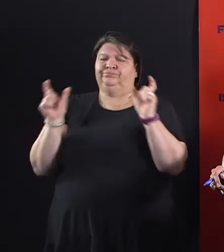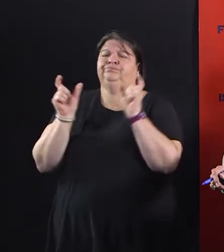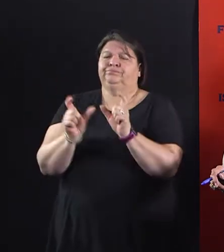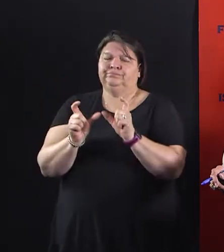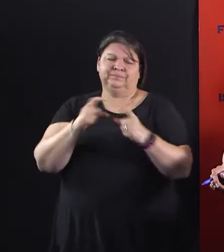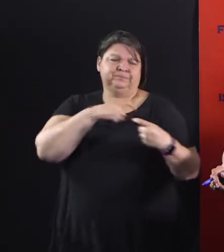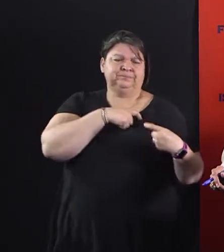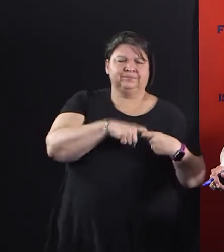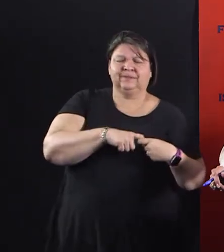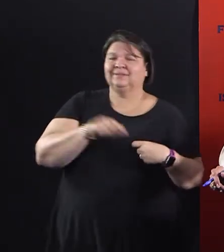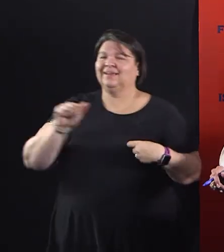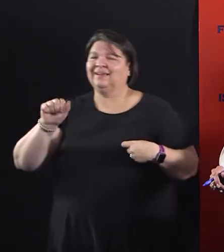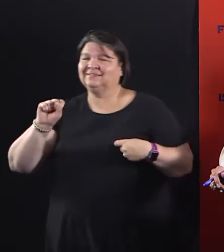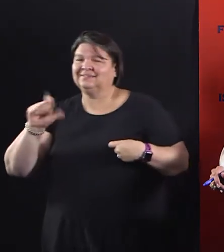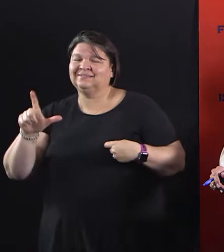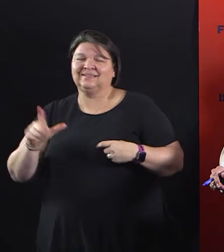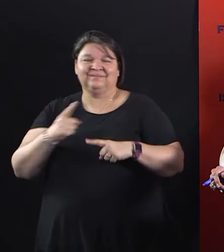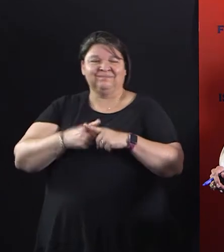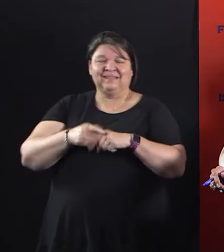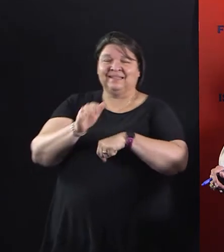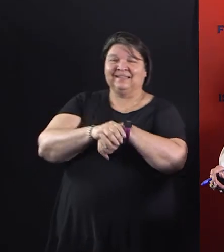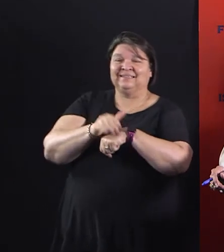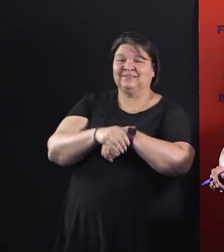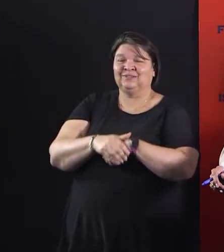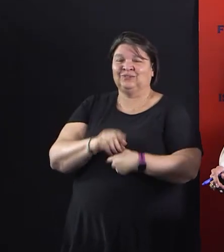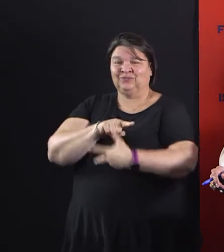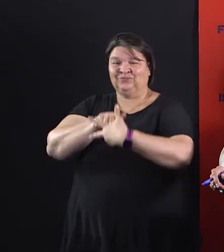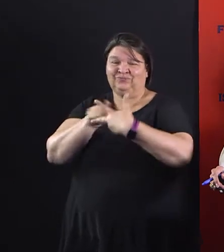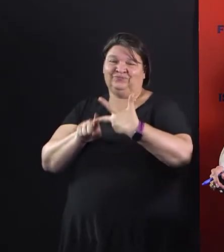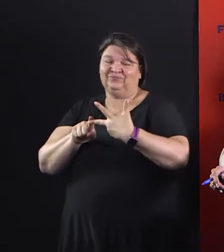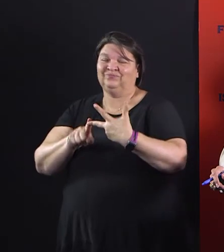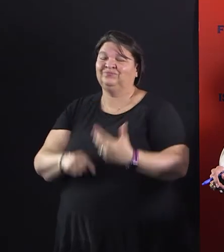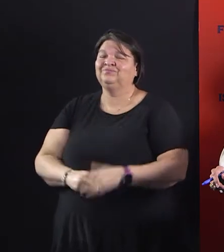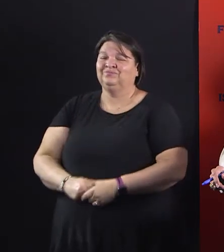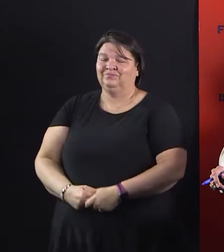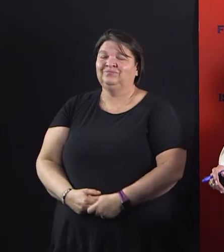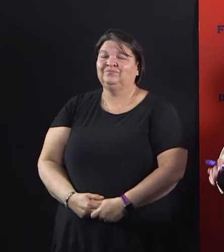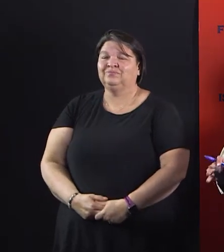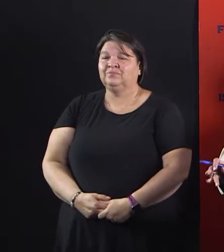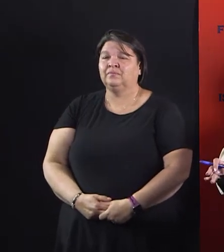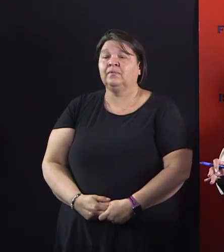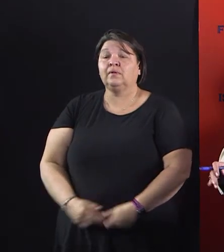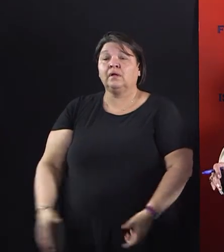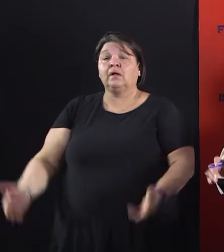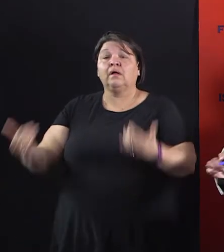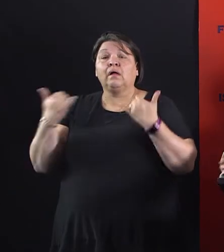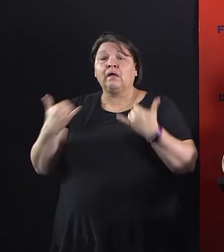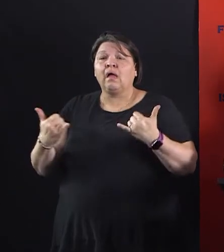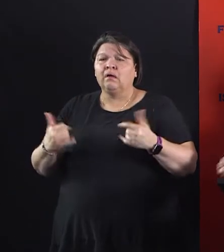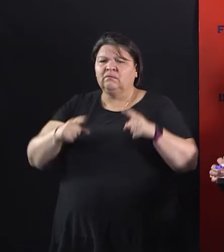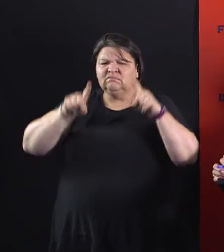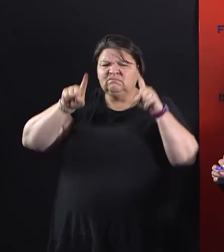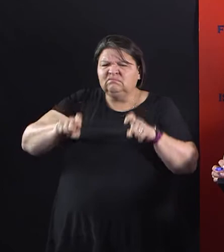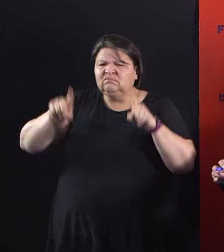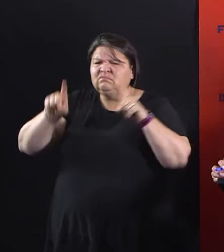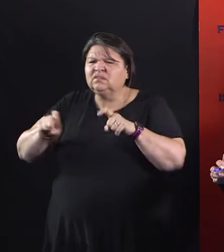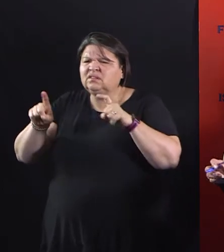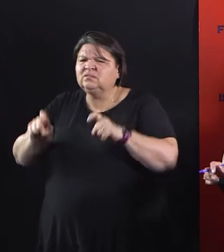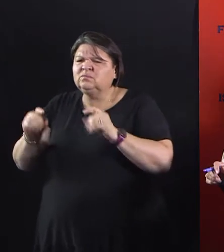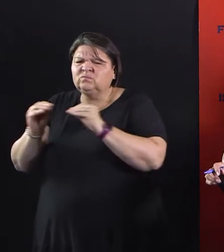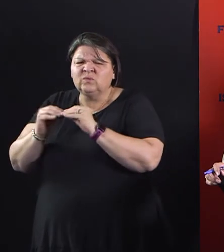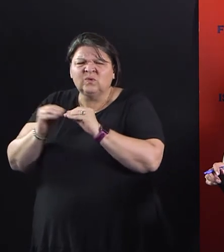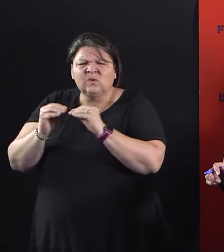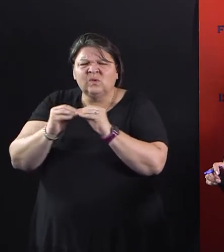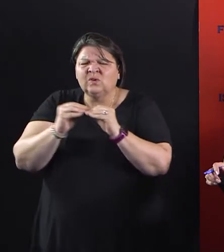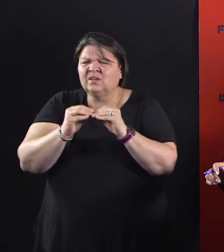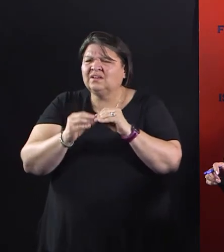So the next question we have is about more testing in Tarrant County. First, let me say, testing,